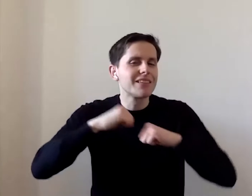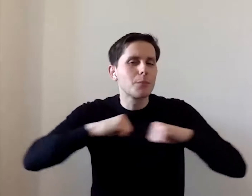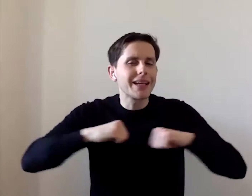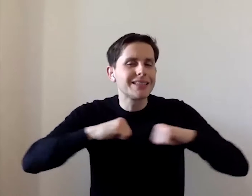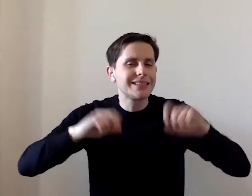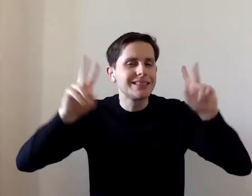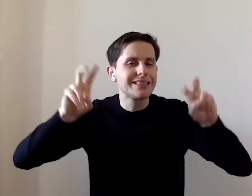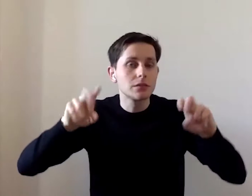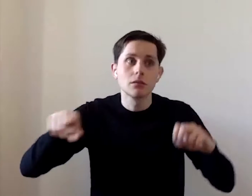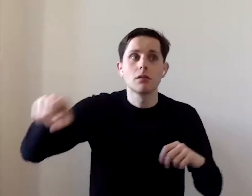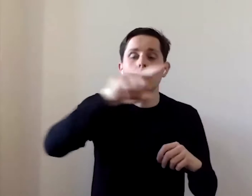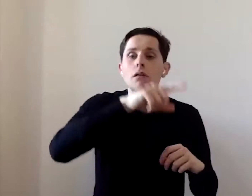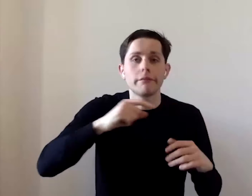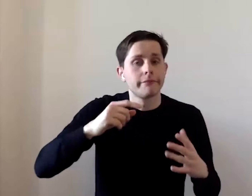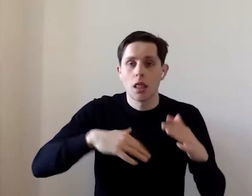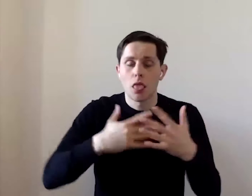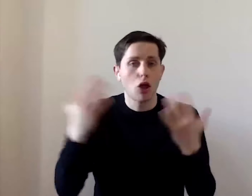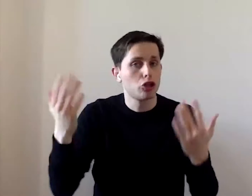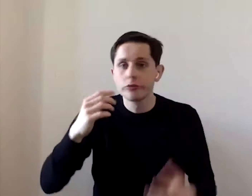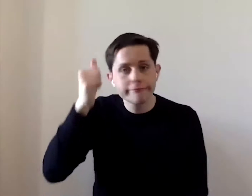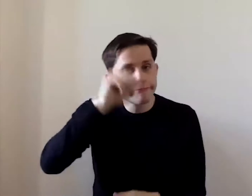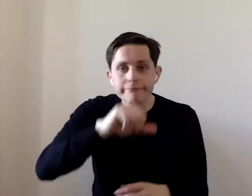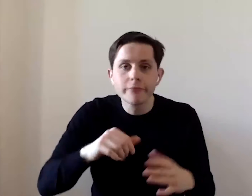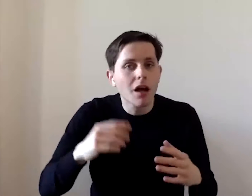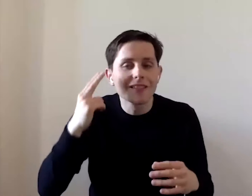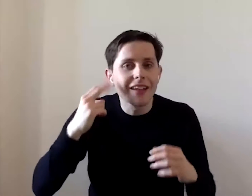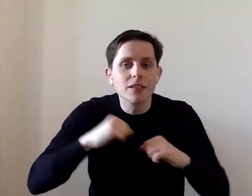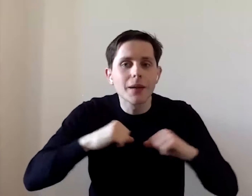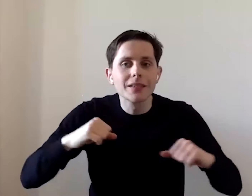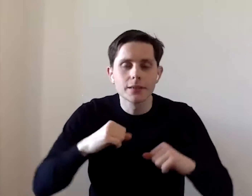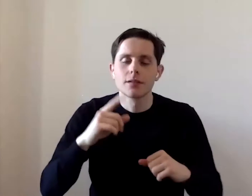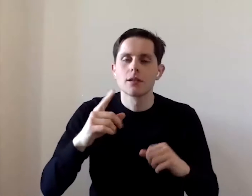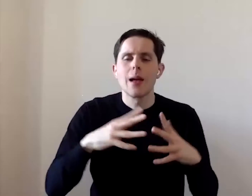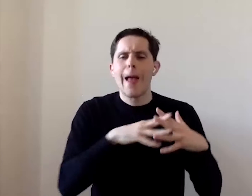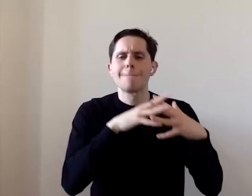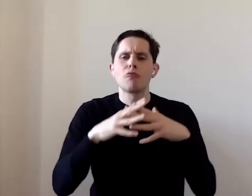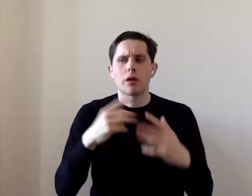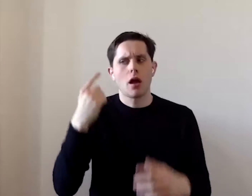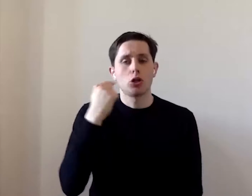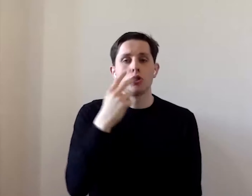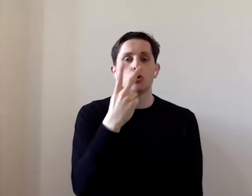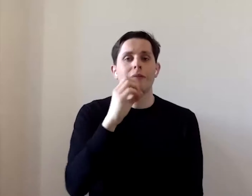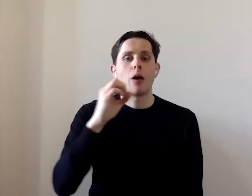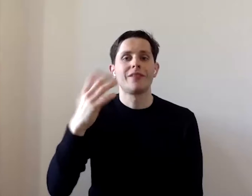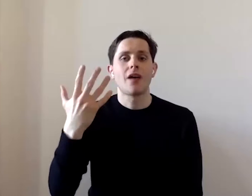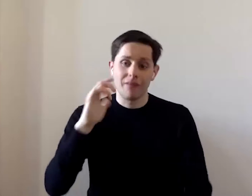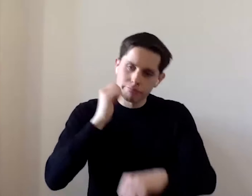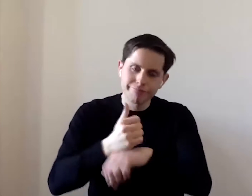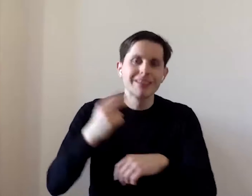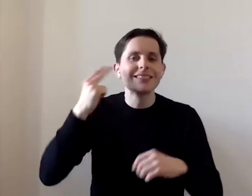about, for instance, deaf space, I think there's a lack of knowledge and understanding about what deaf space is and how it's used in practice. For instance, it